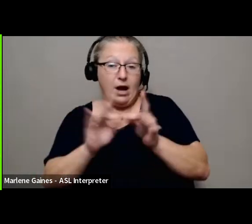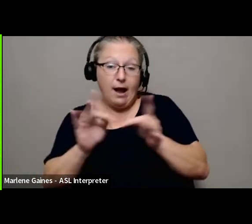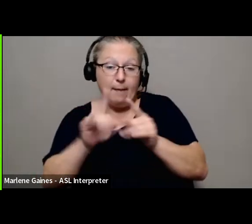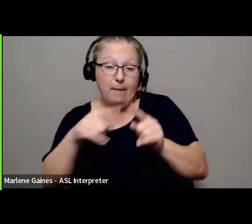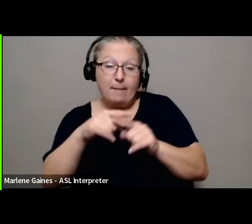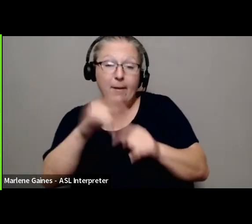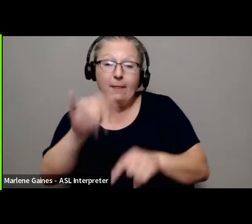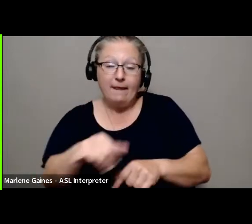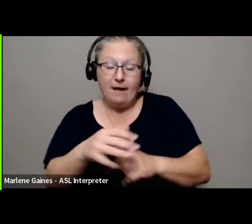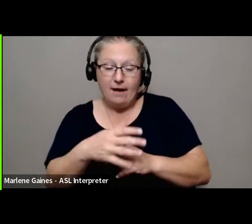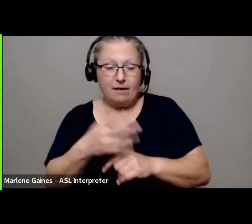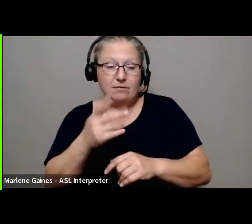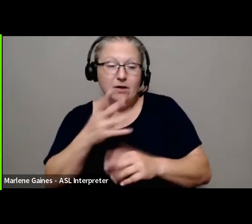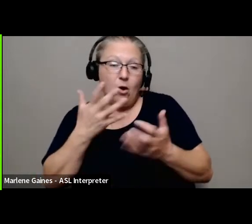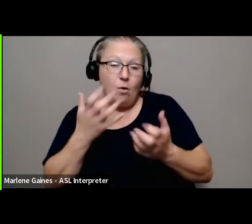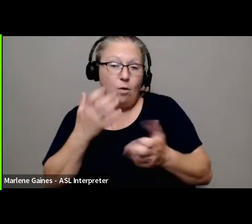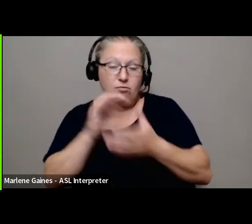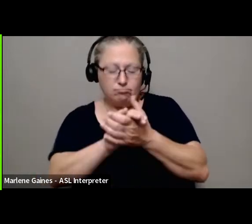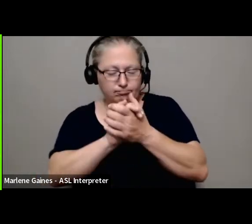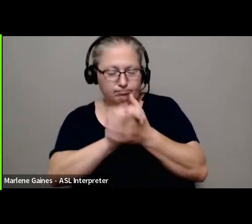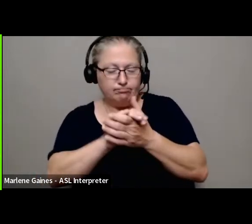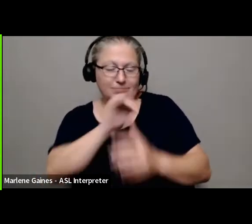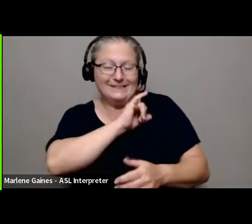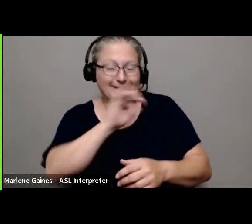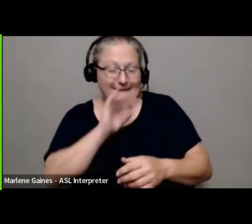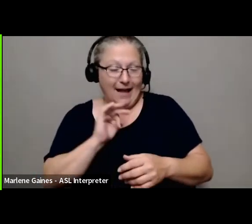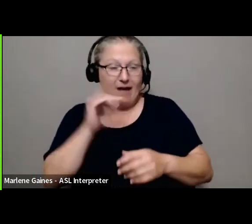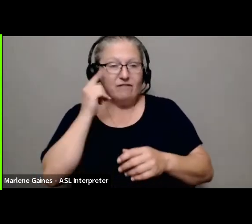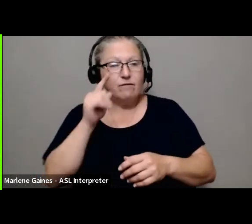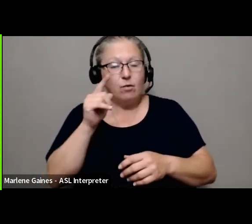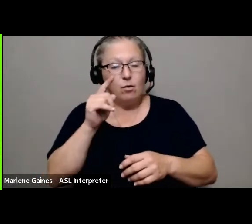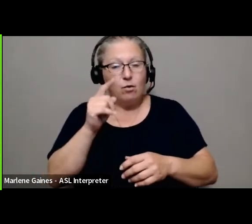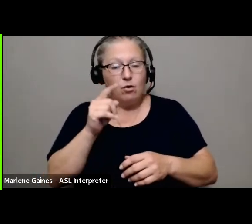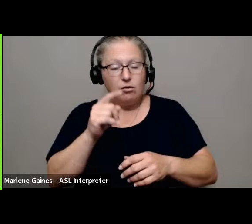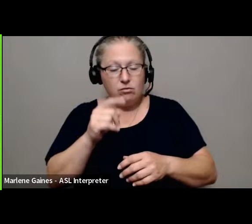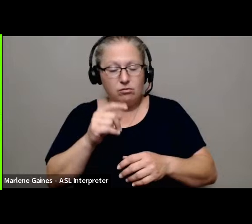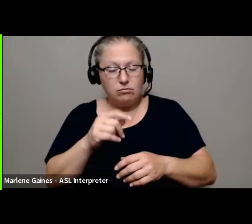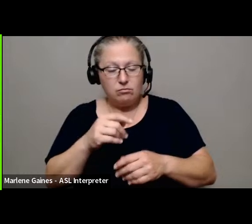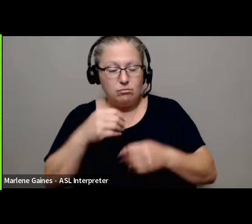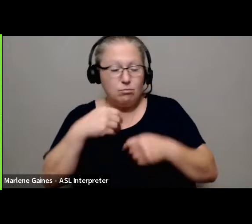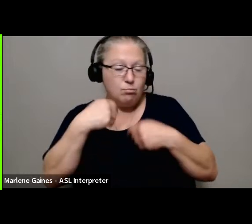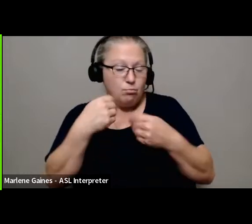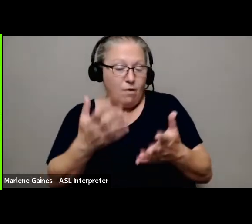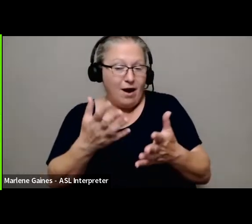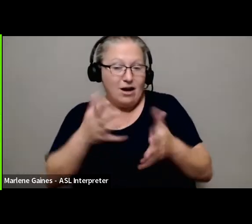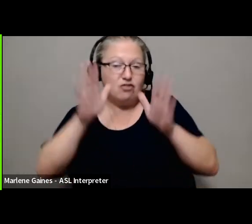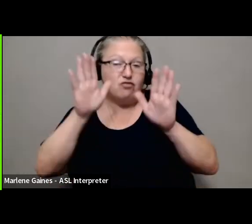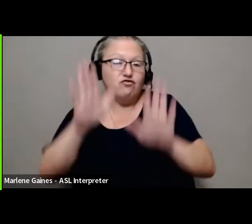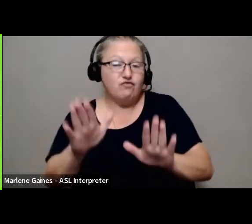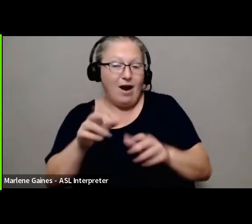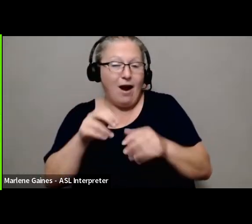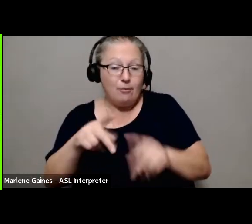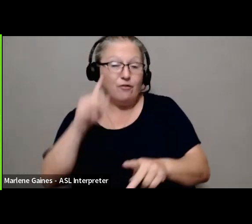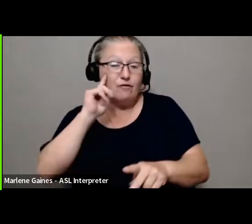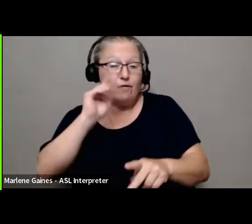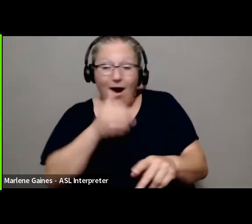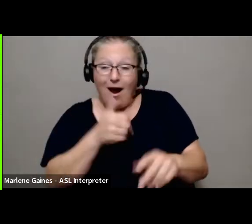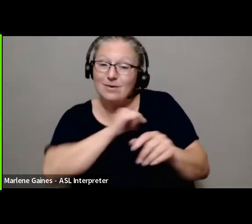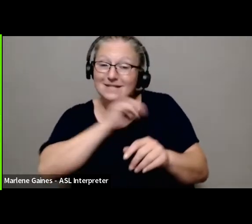it. So I want to congratulate our staff for creating great opportunities for the rest of our staff